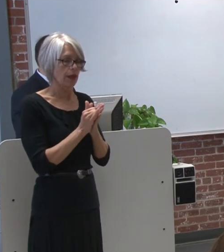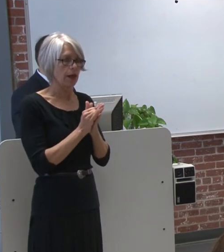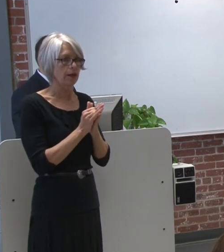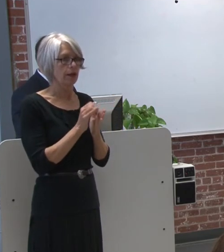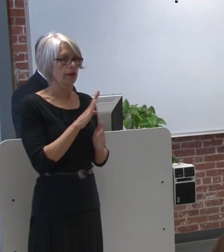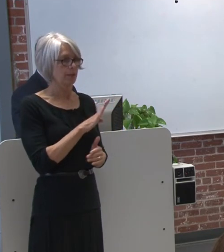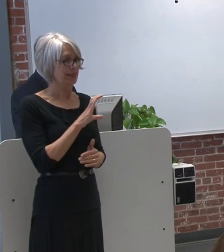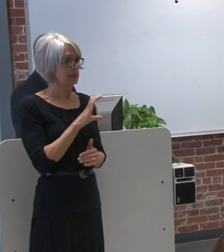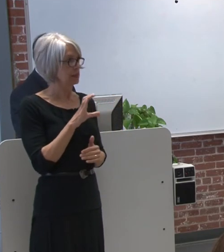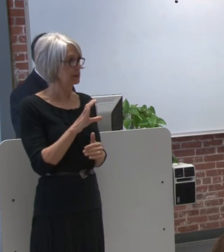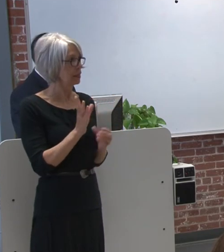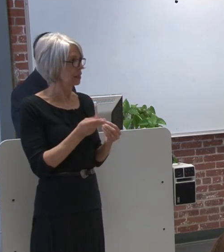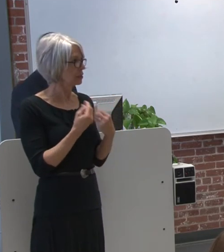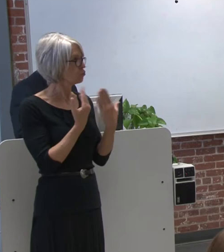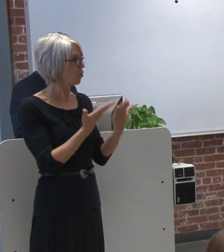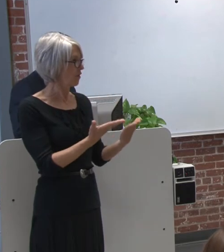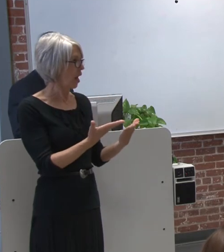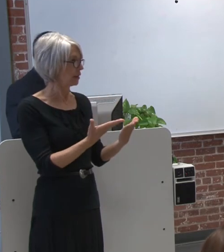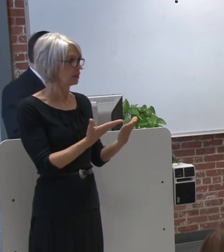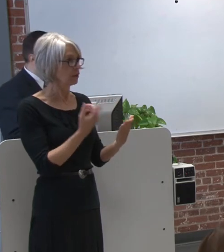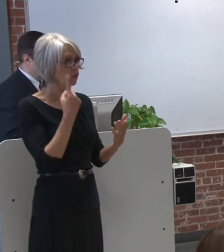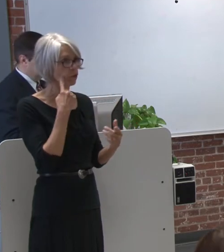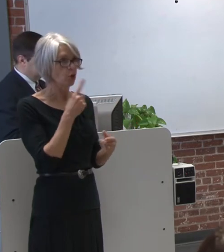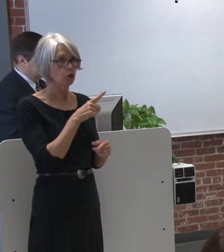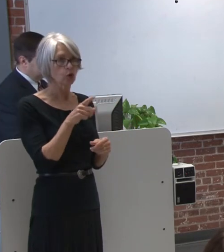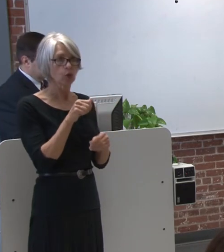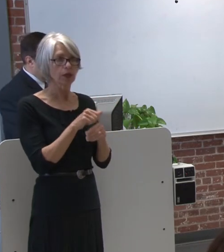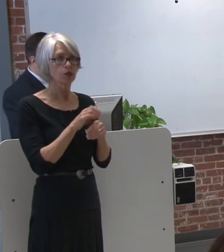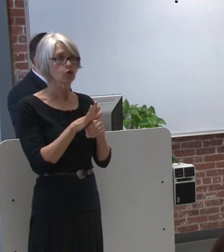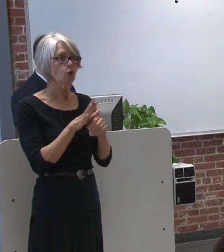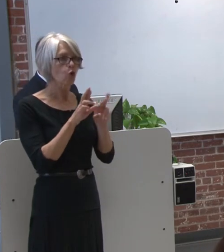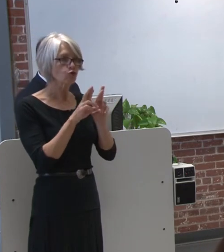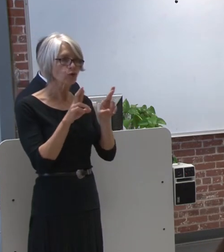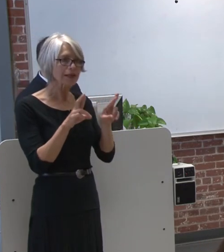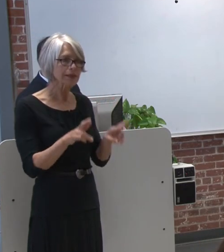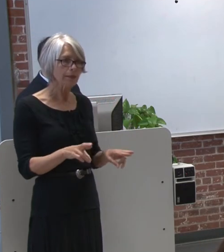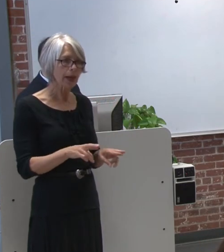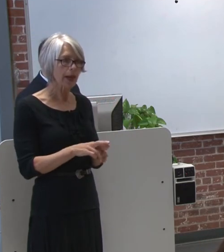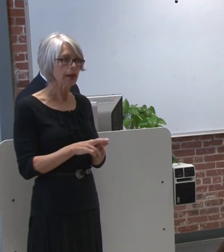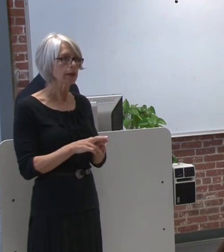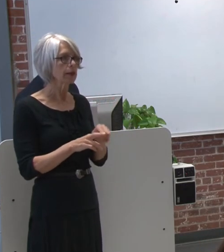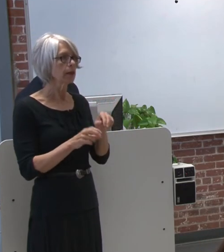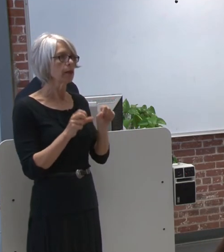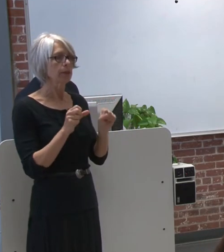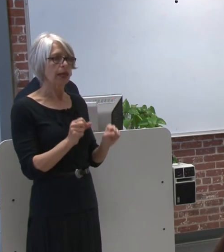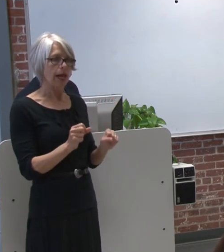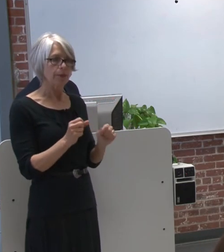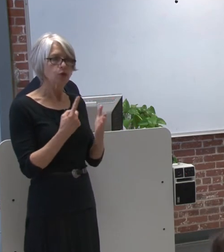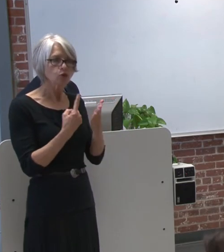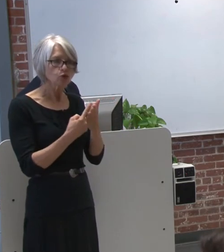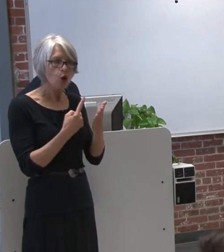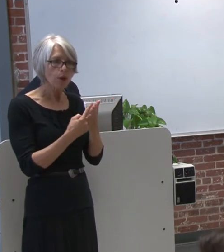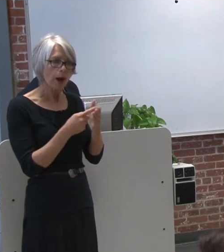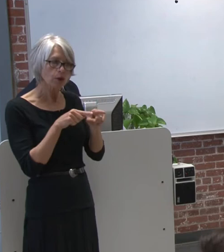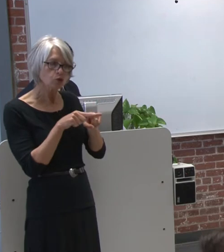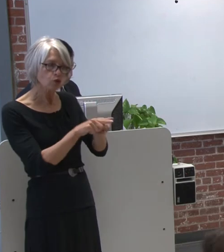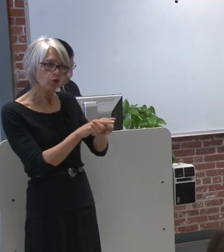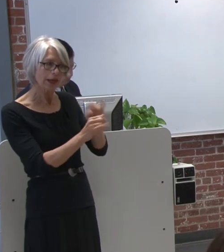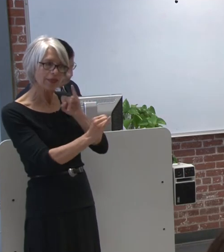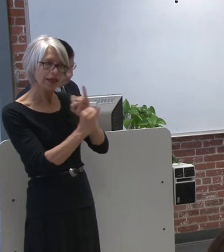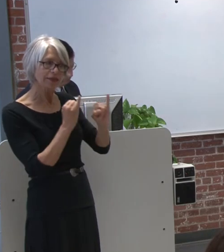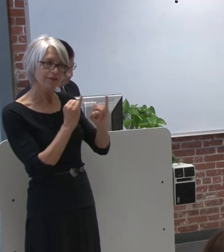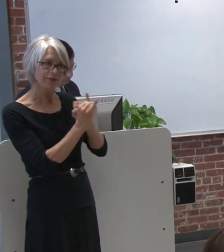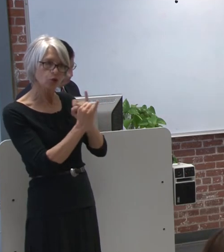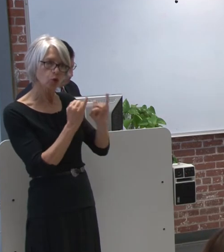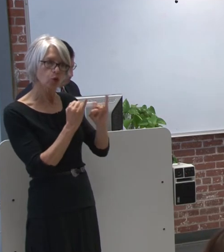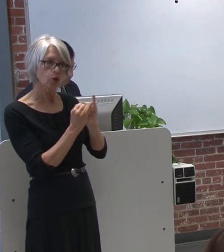you in your resume, and you know, be able to talk about it at your interview, that, you know, your